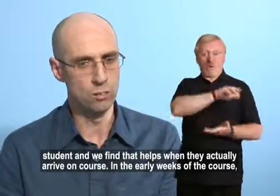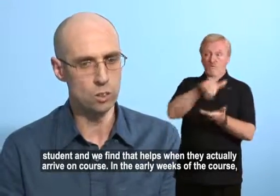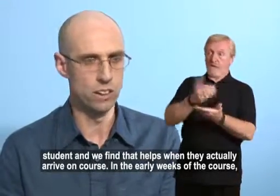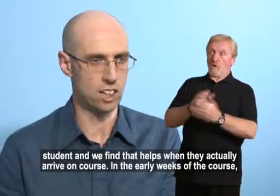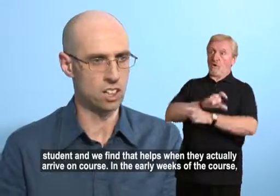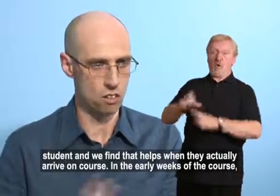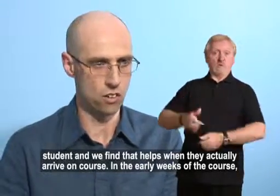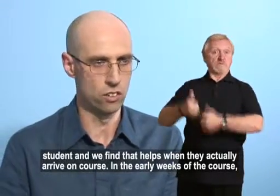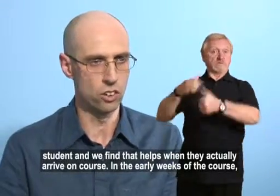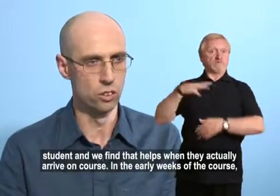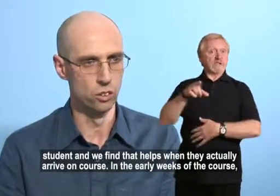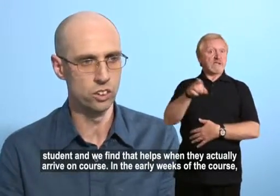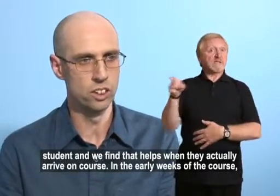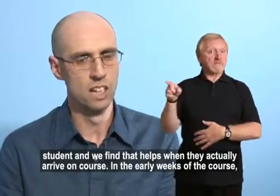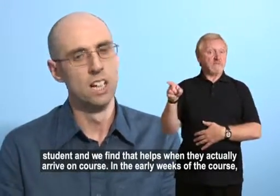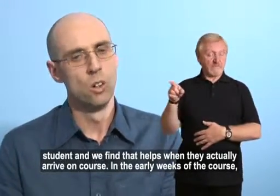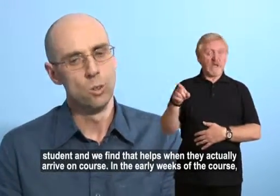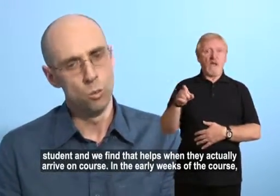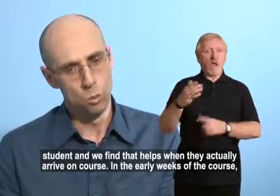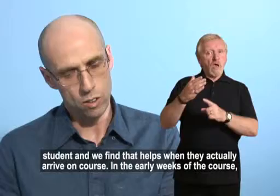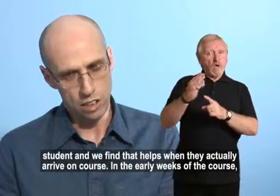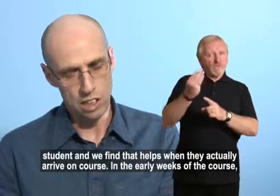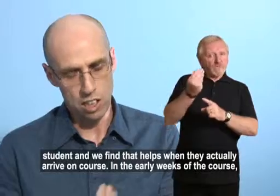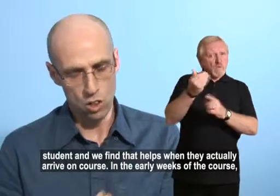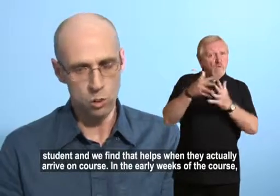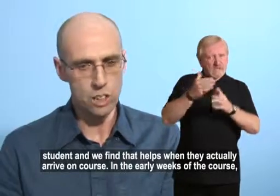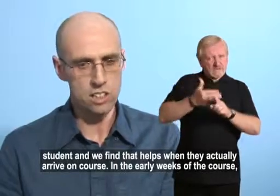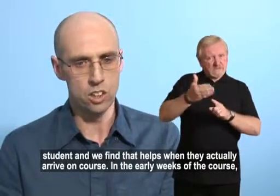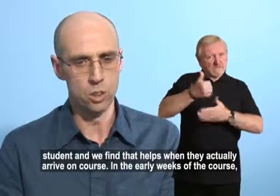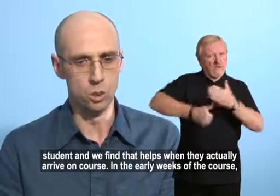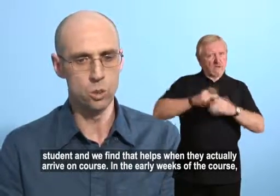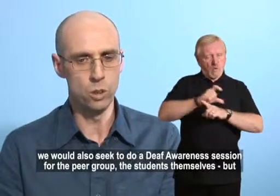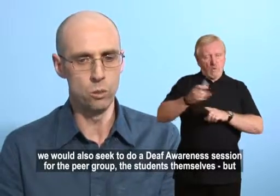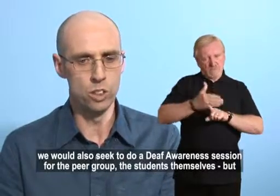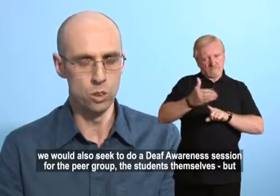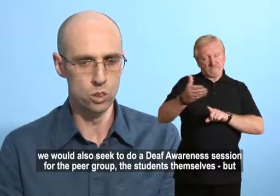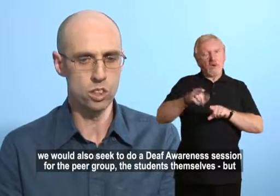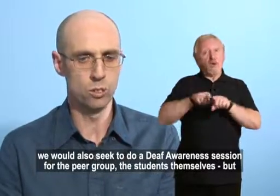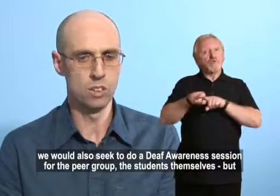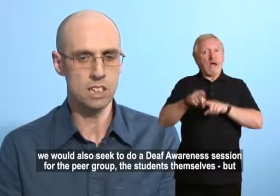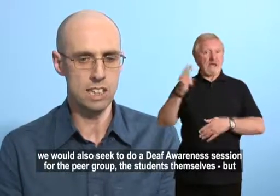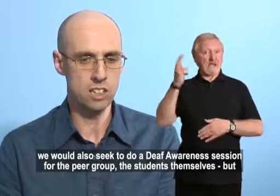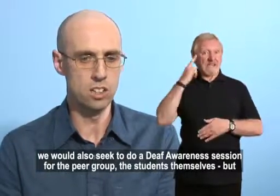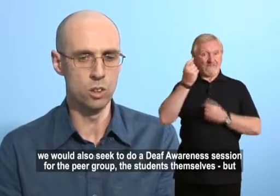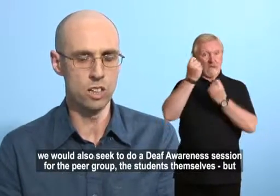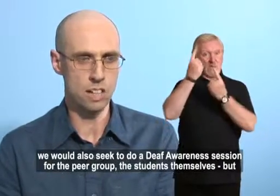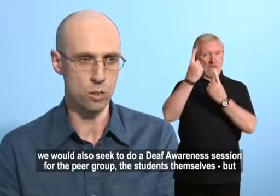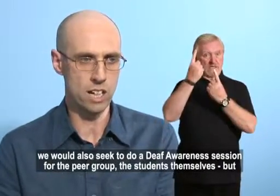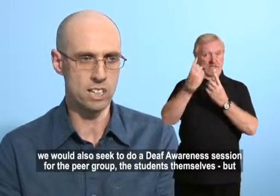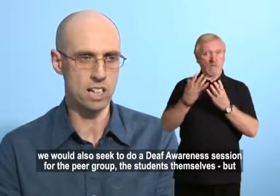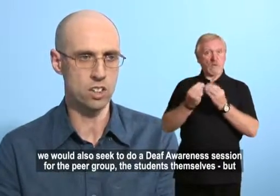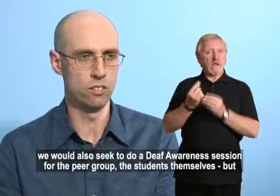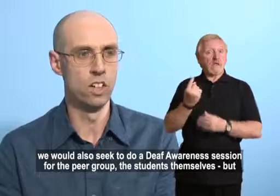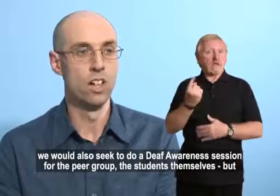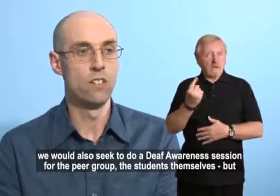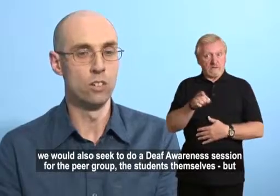that helps when they actually arrive on the course. In the early weeks of the course, we would also seek to do a deaf